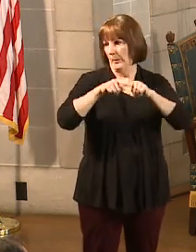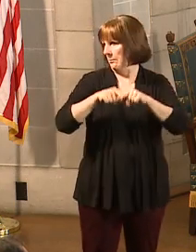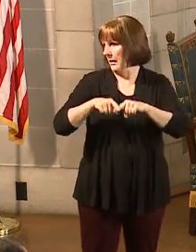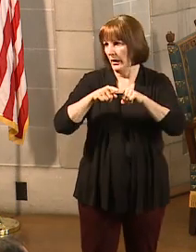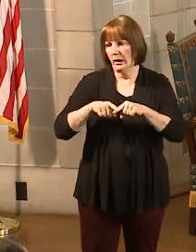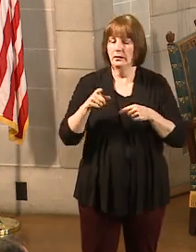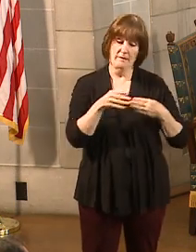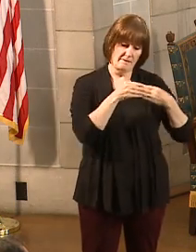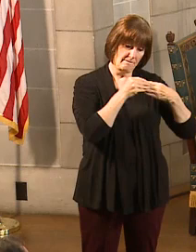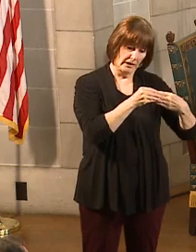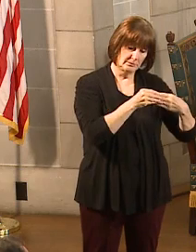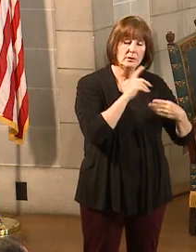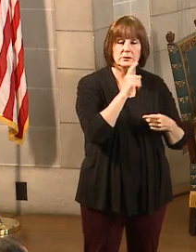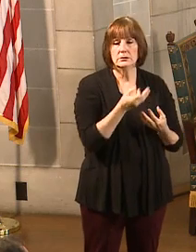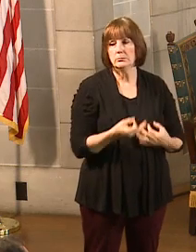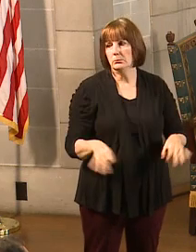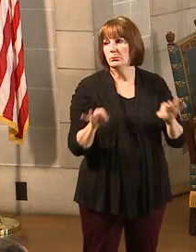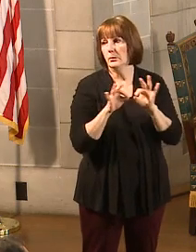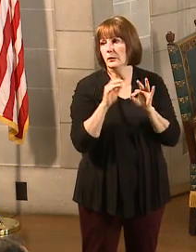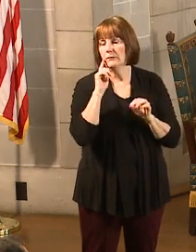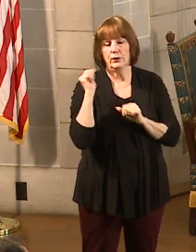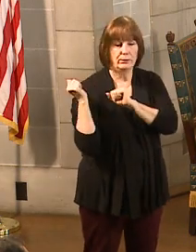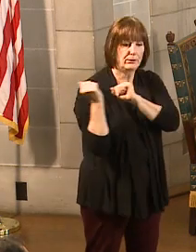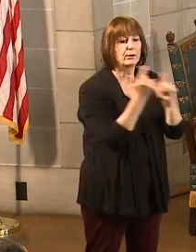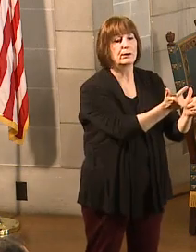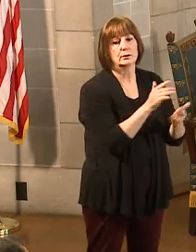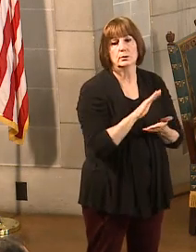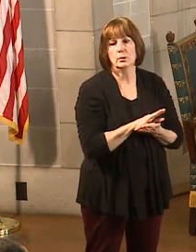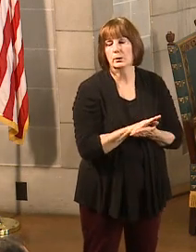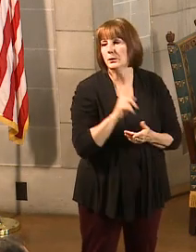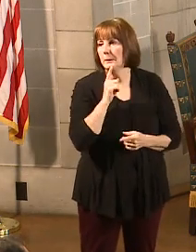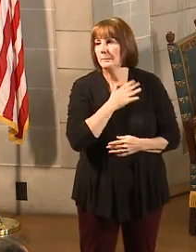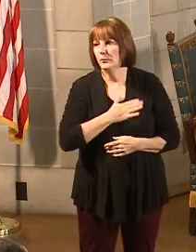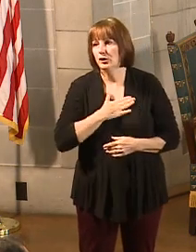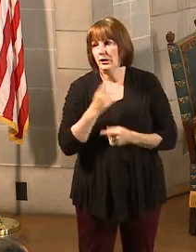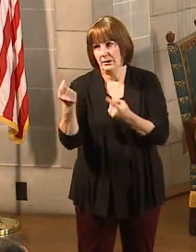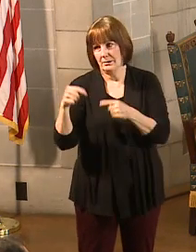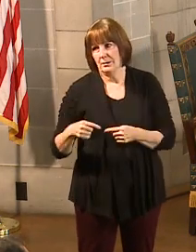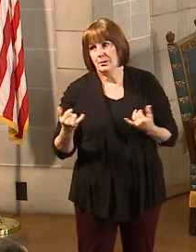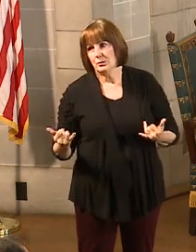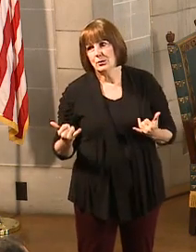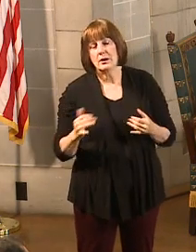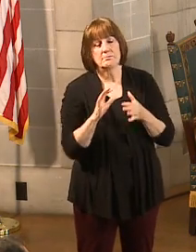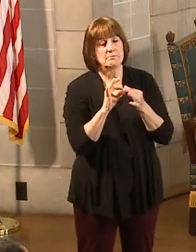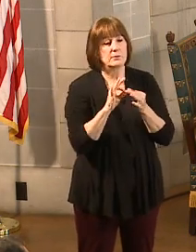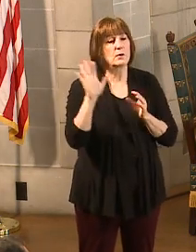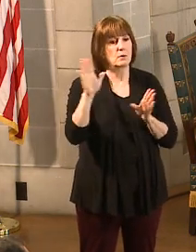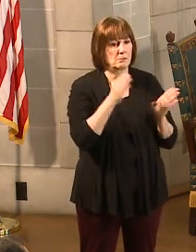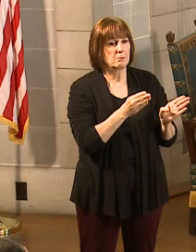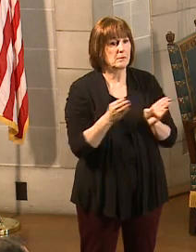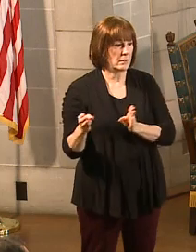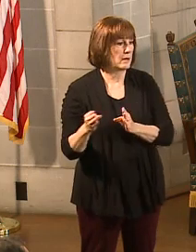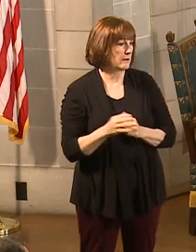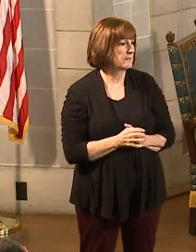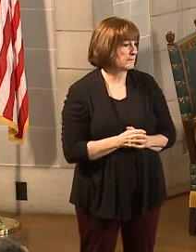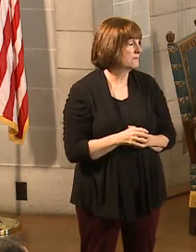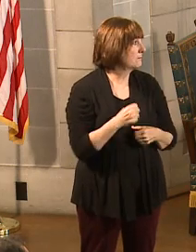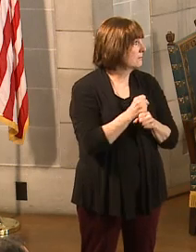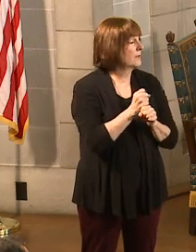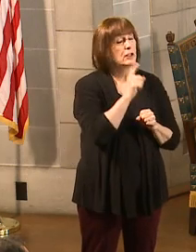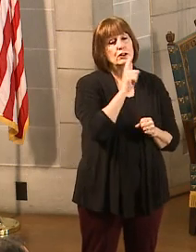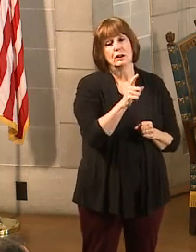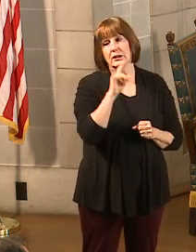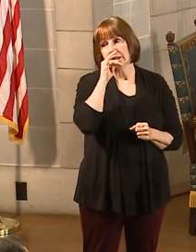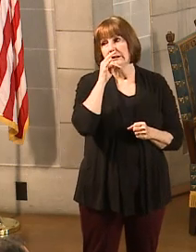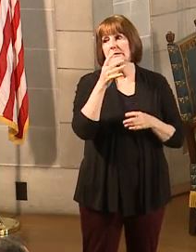so that flexibility is going to be important for every one of our schools. So appreciate you being here today to talk about the plans that you have to be able to make sure that our